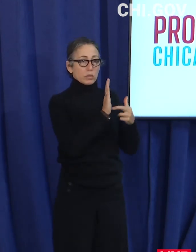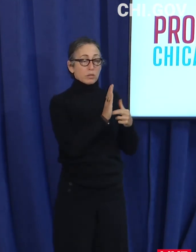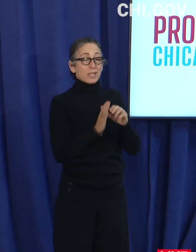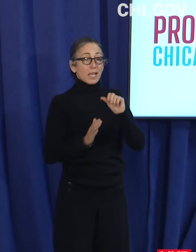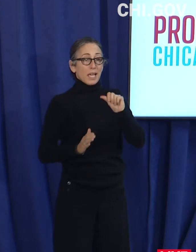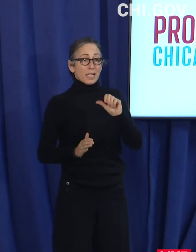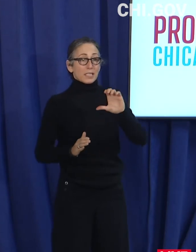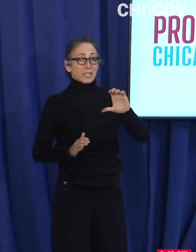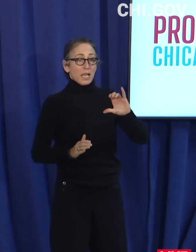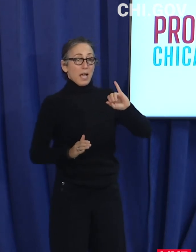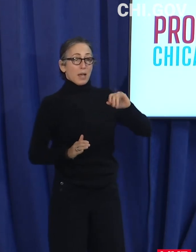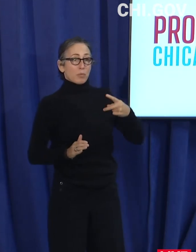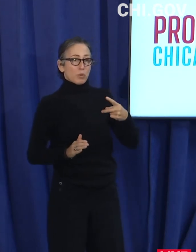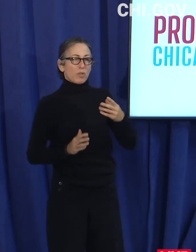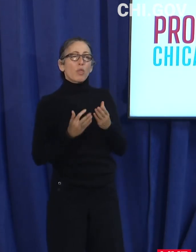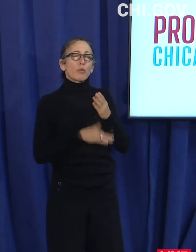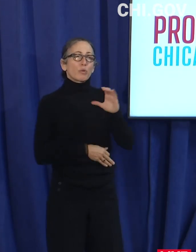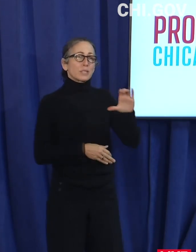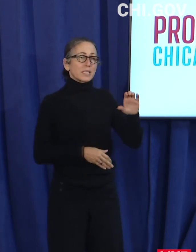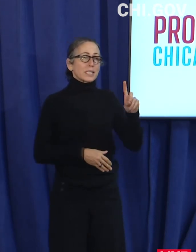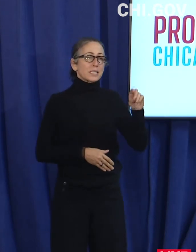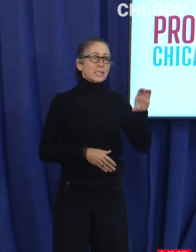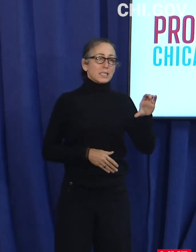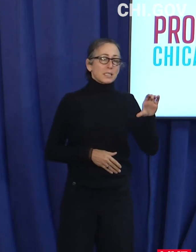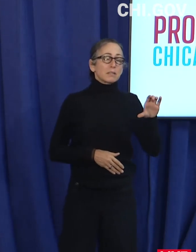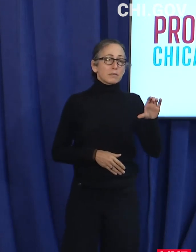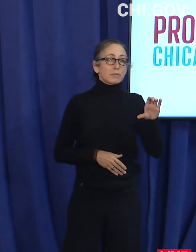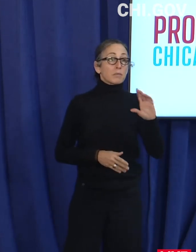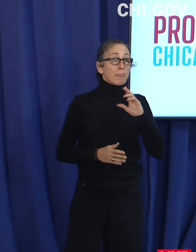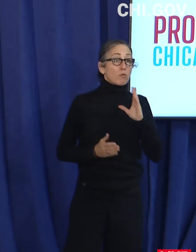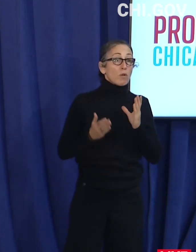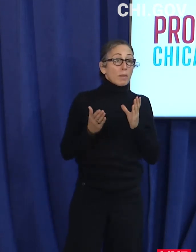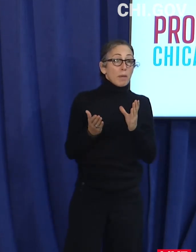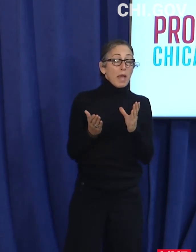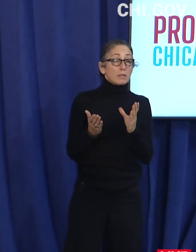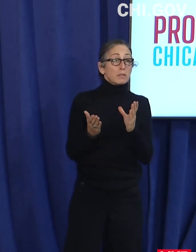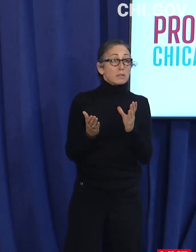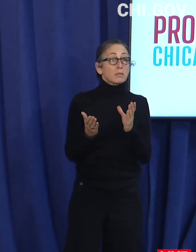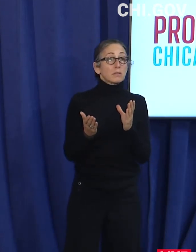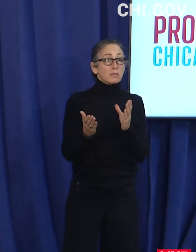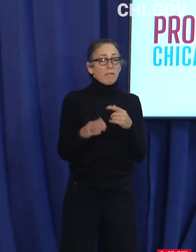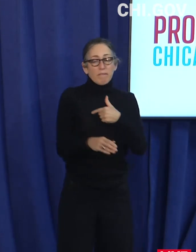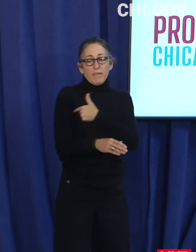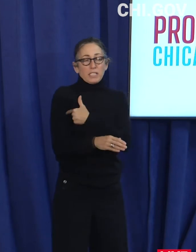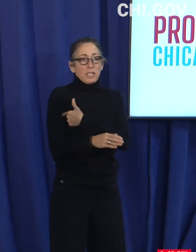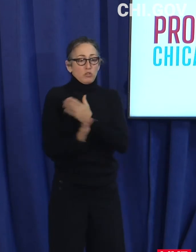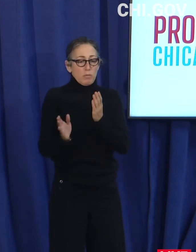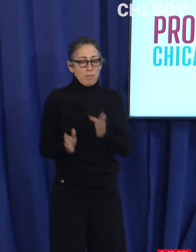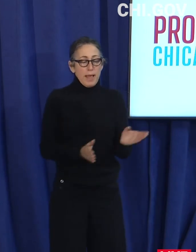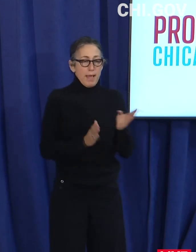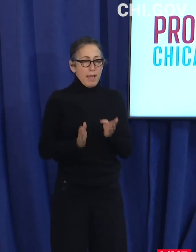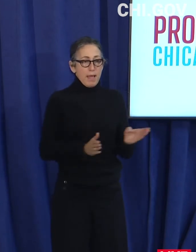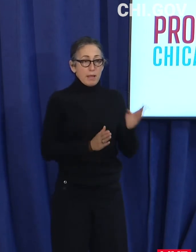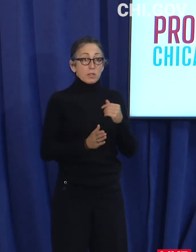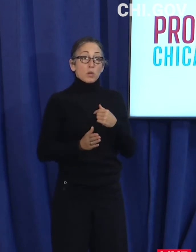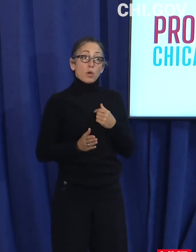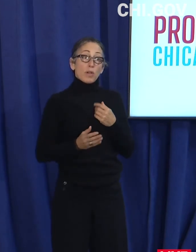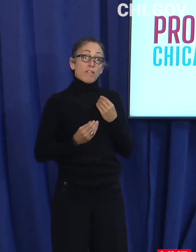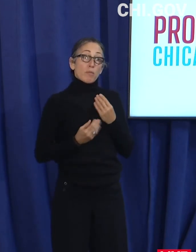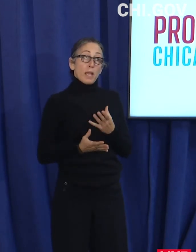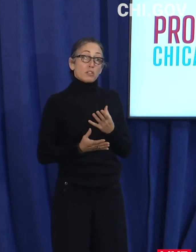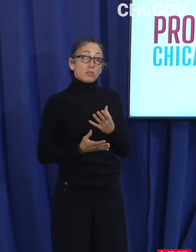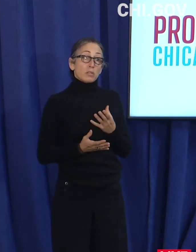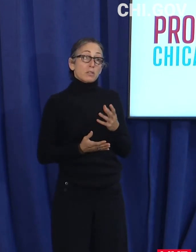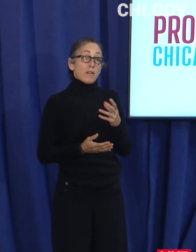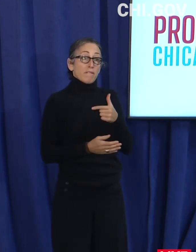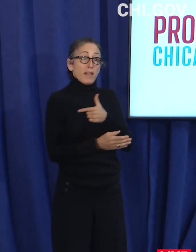or the CDC, through the CDC, makes the recommendations for vaccinating, and we are receiving all of this